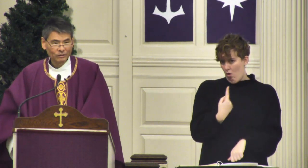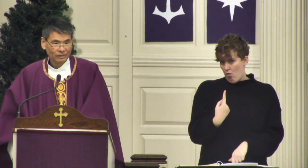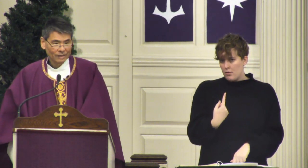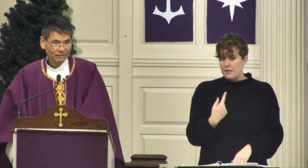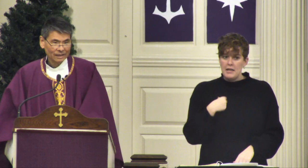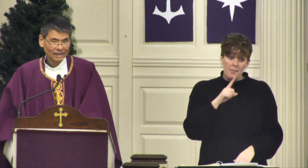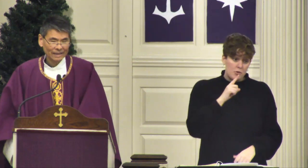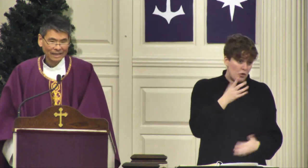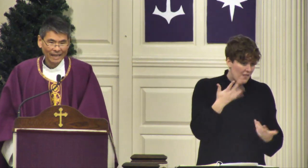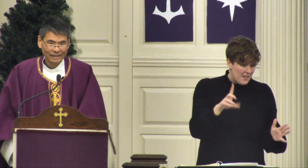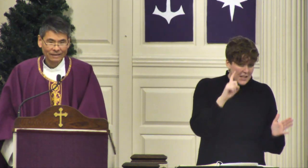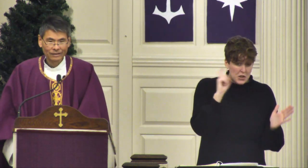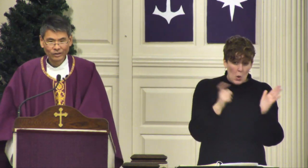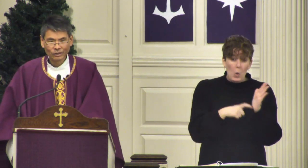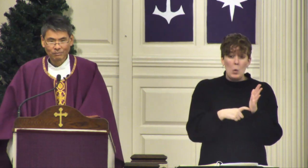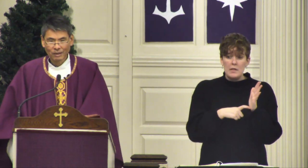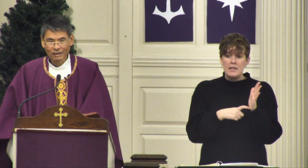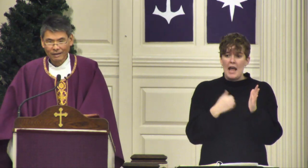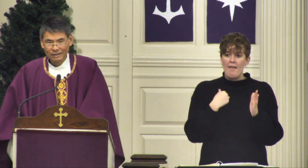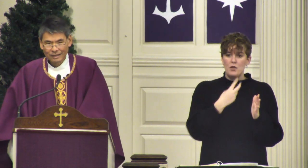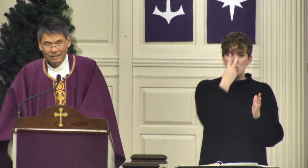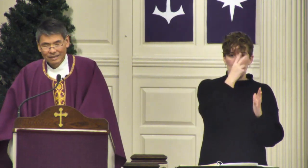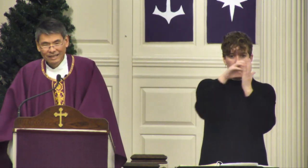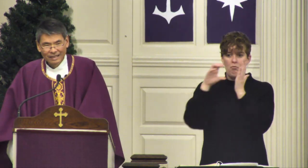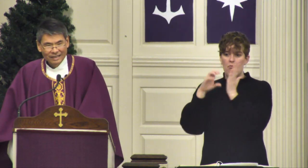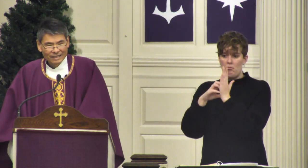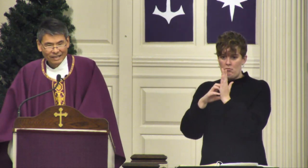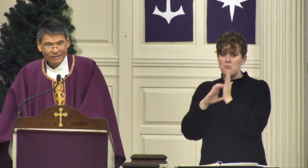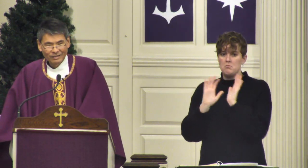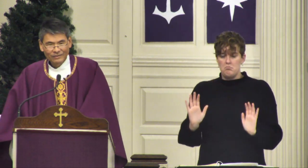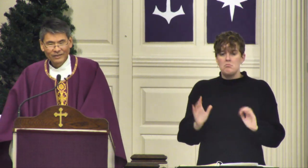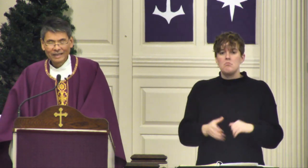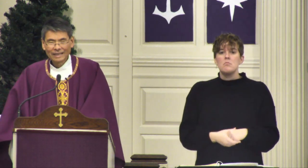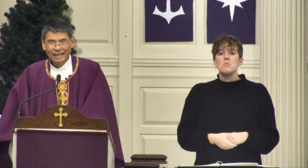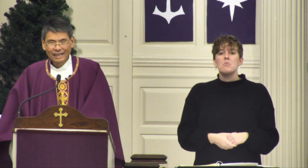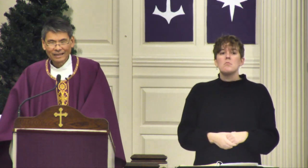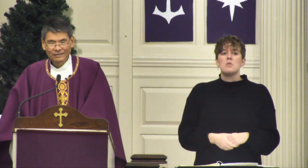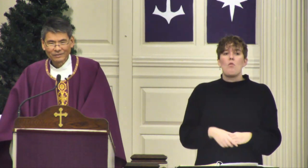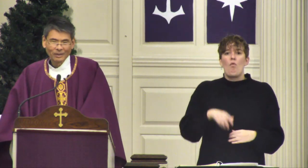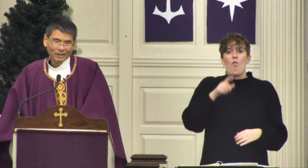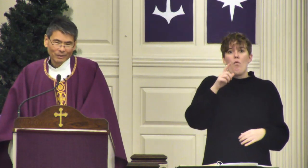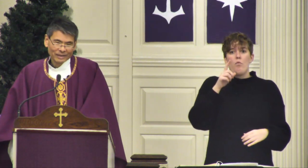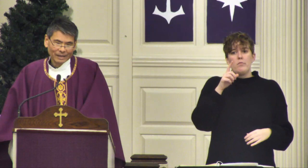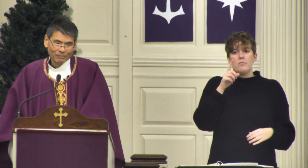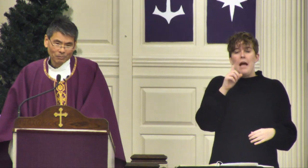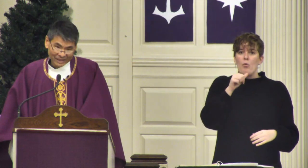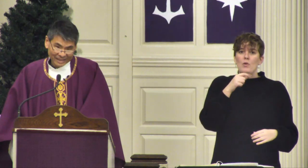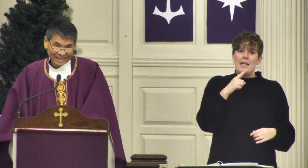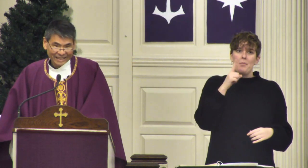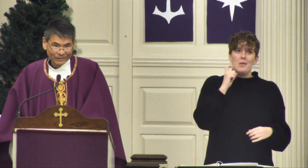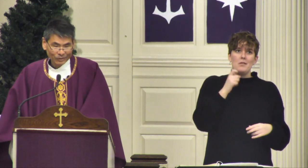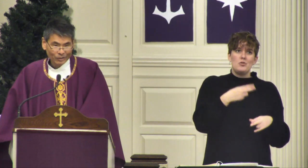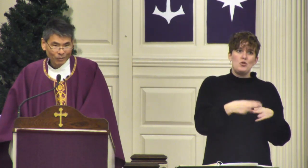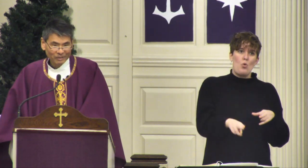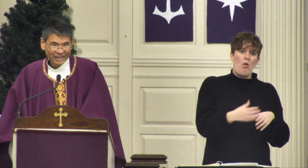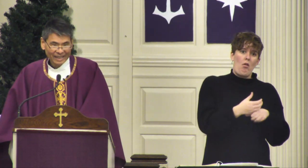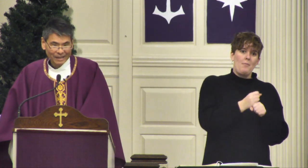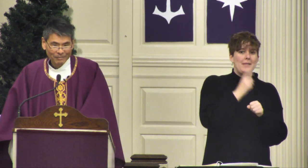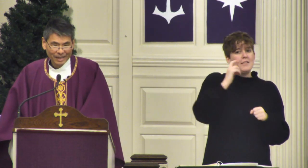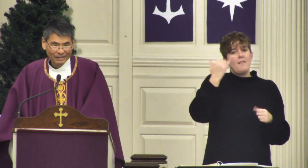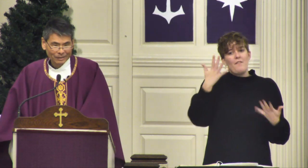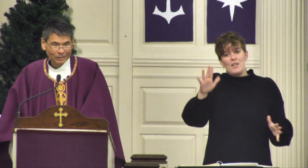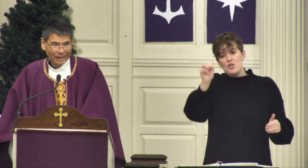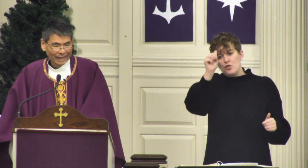you've noticed, it has two parts. So for the sake of, well, I won't say brevity, because if you know me, I'm